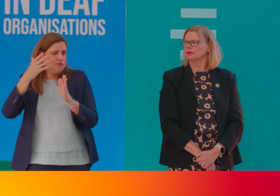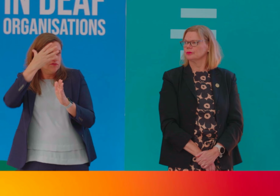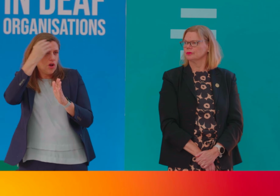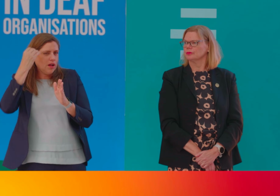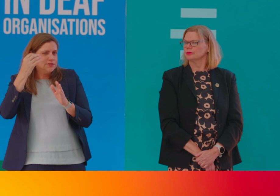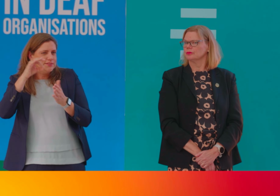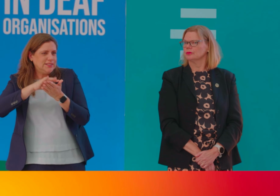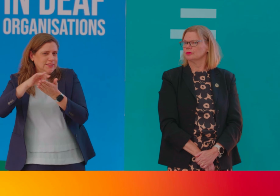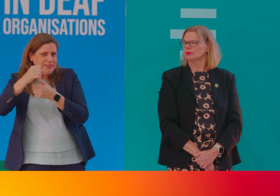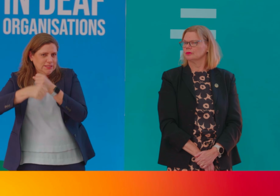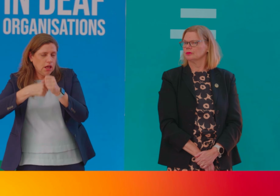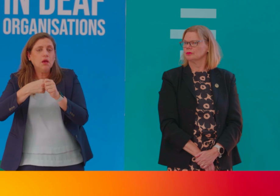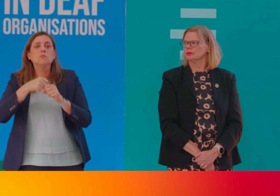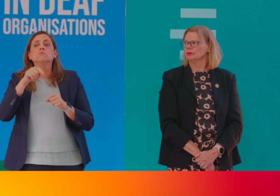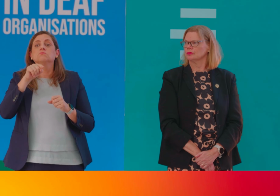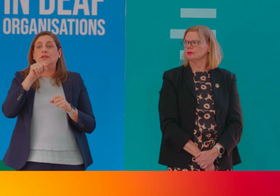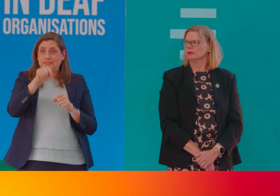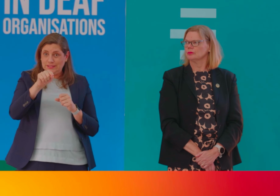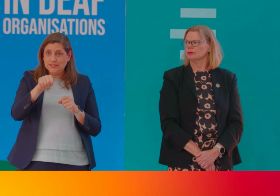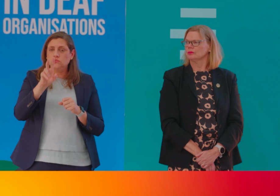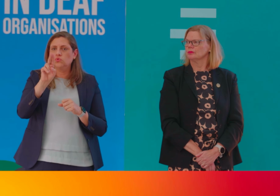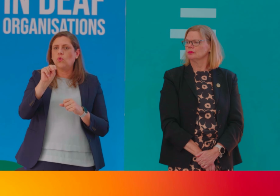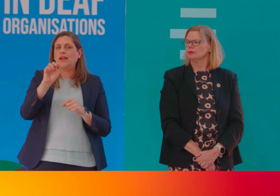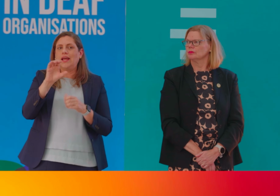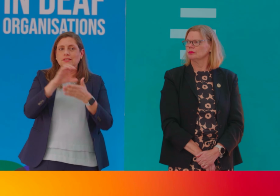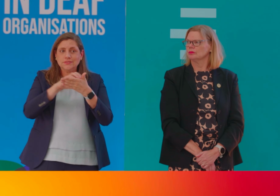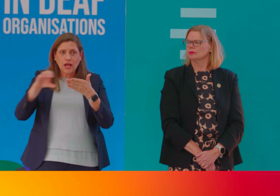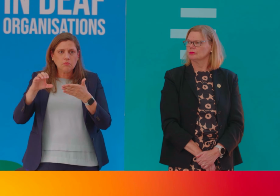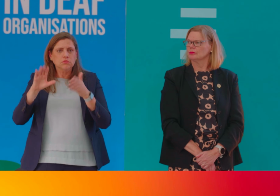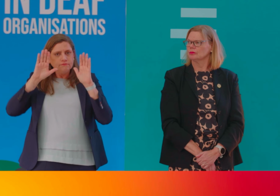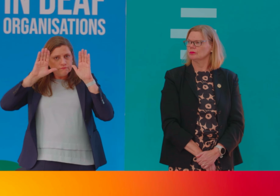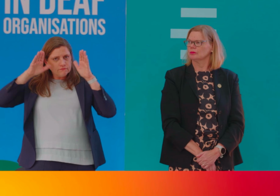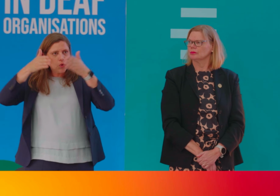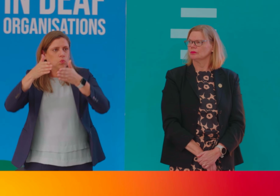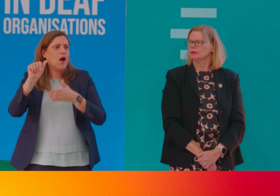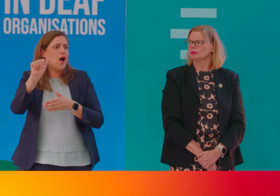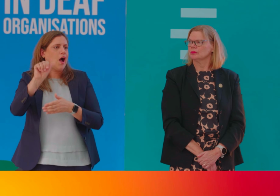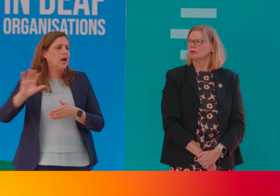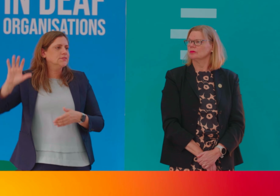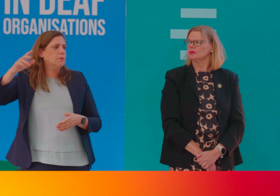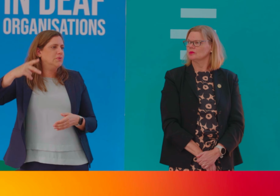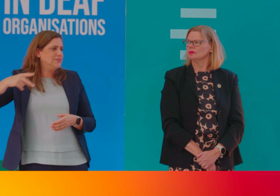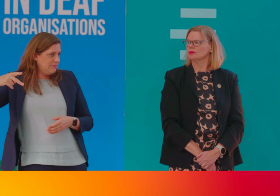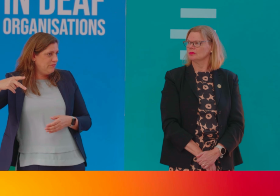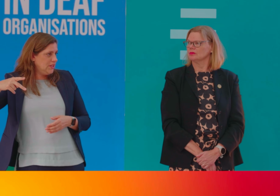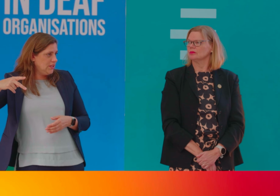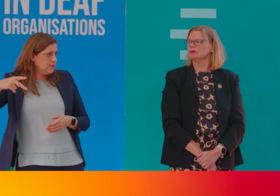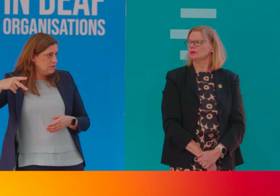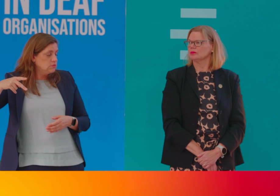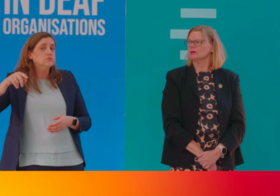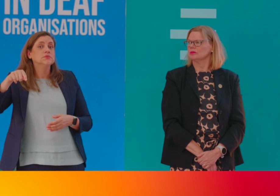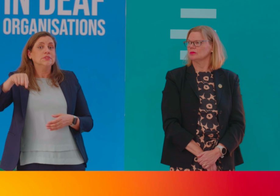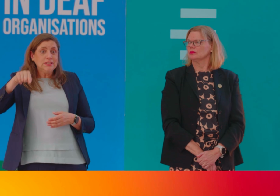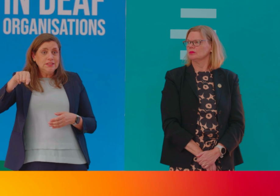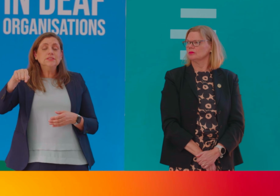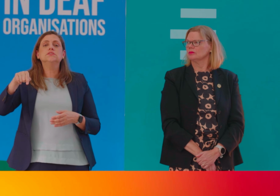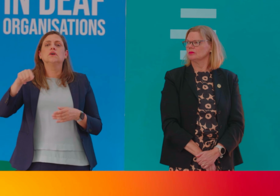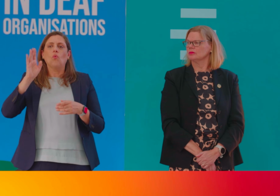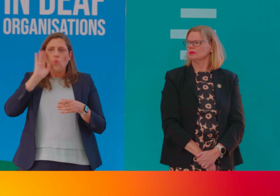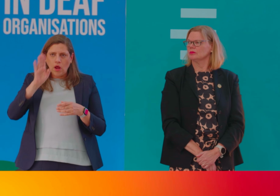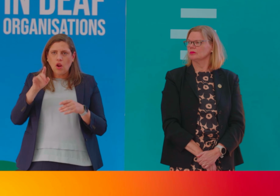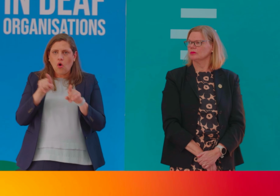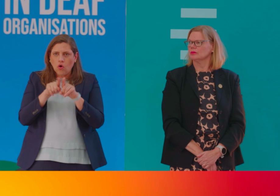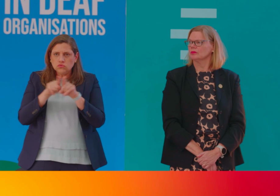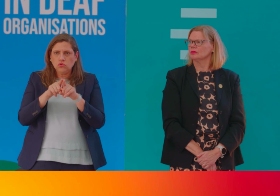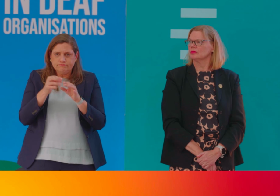running from 2023 to, I'm not sure about the end year, but the UNESCO